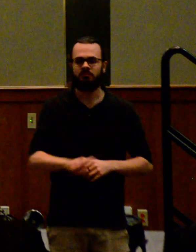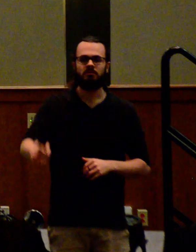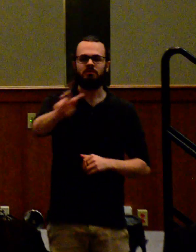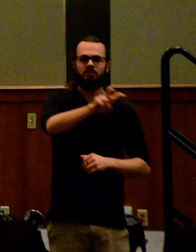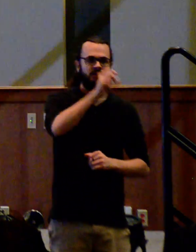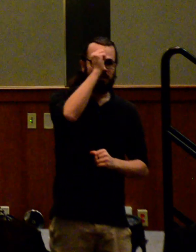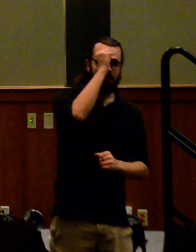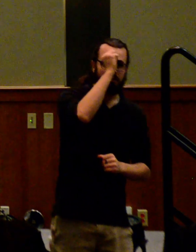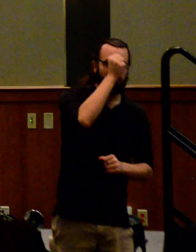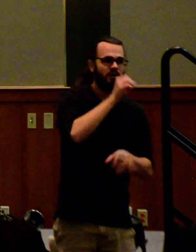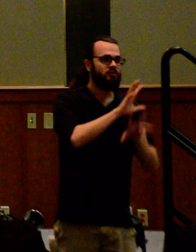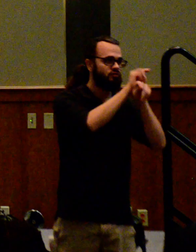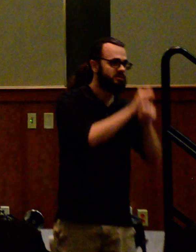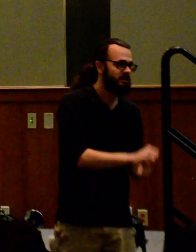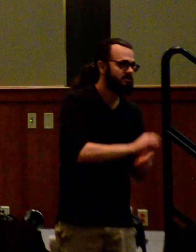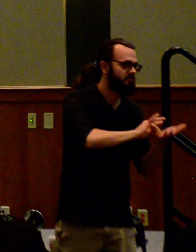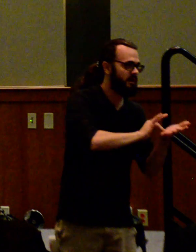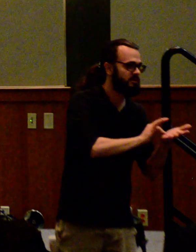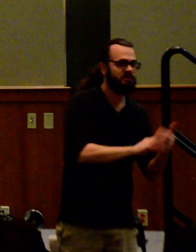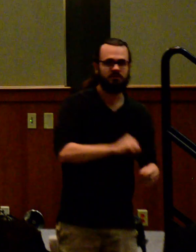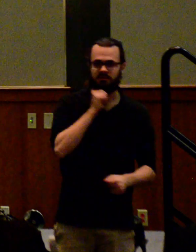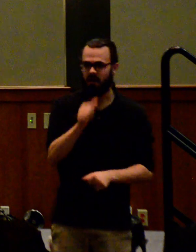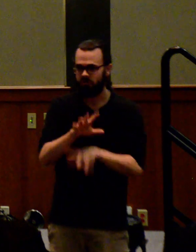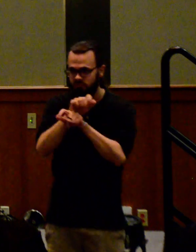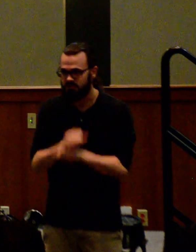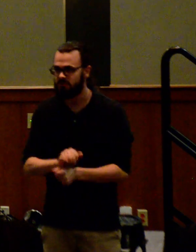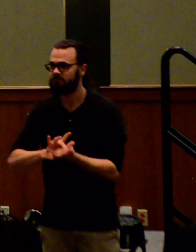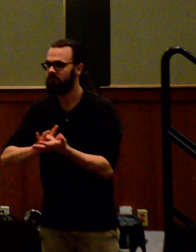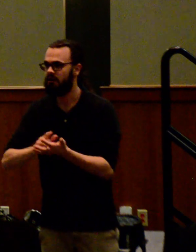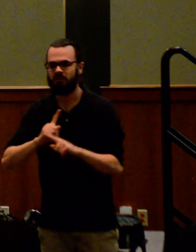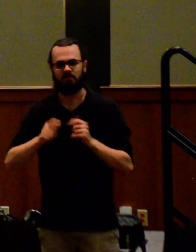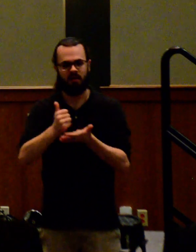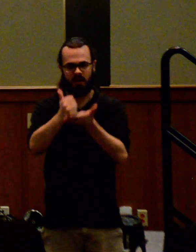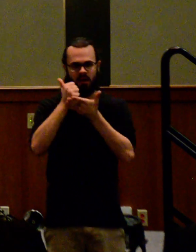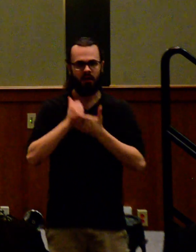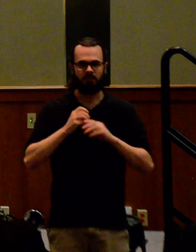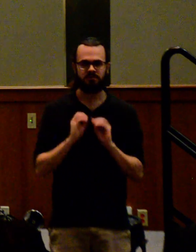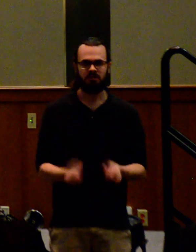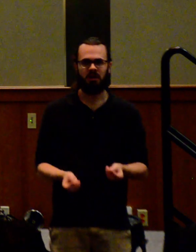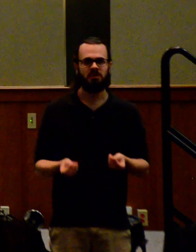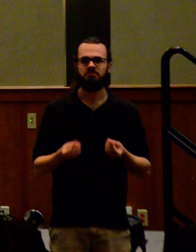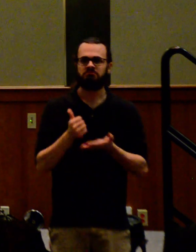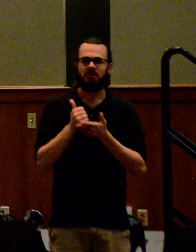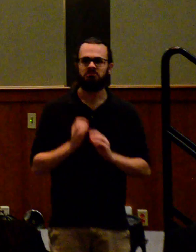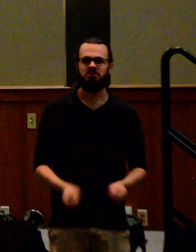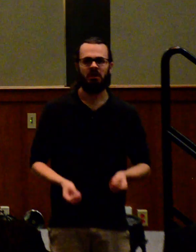and traditional medicine, but nothing seemed to help. At last, we had one hope remaining.